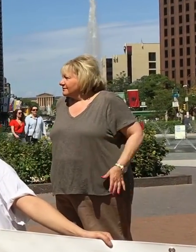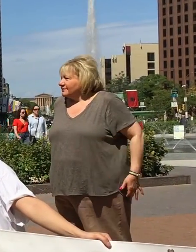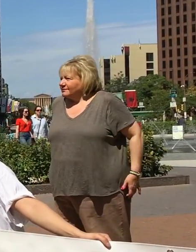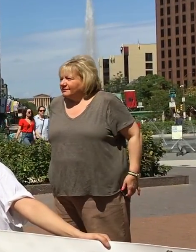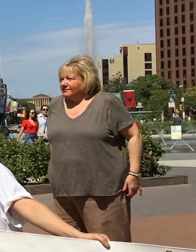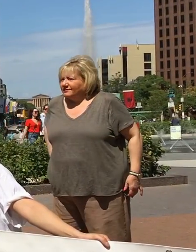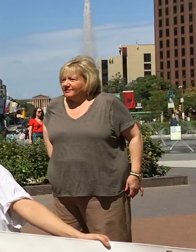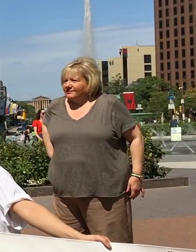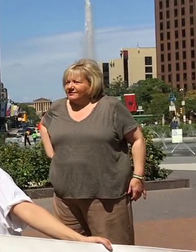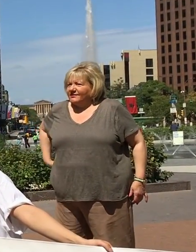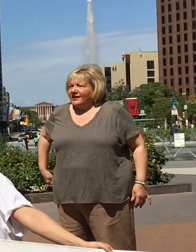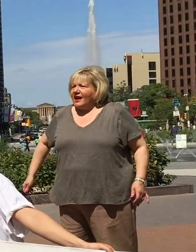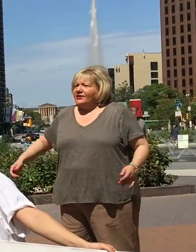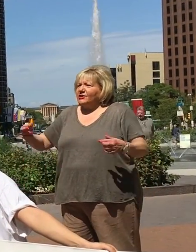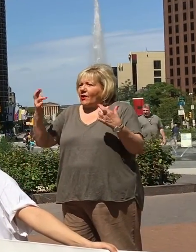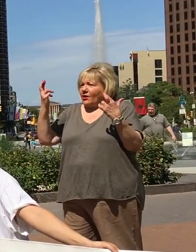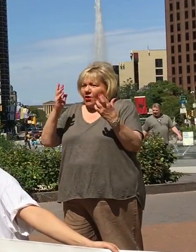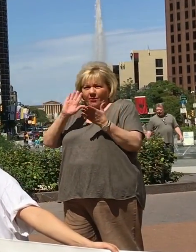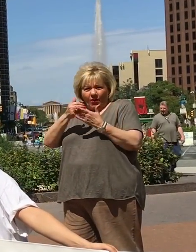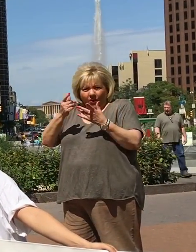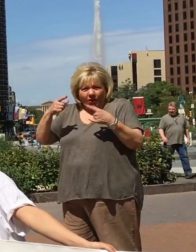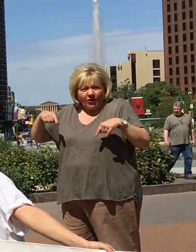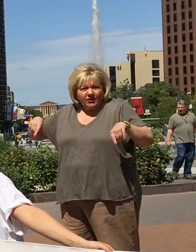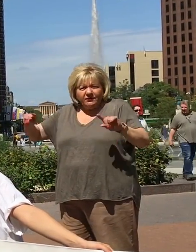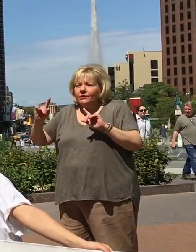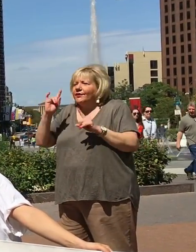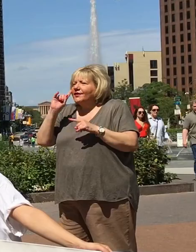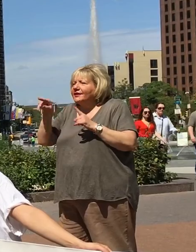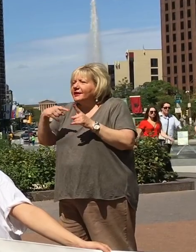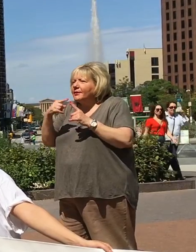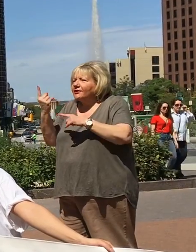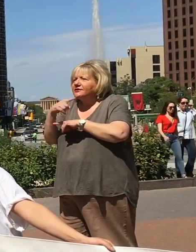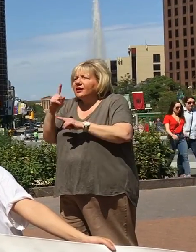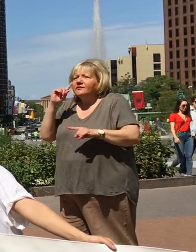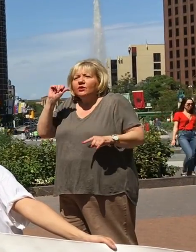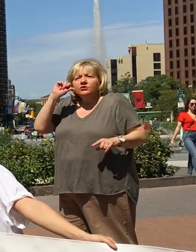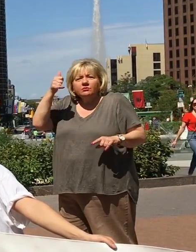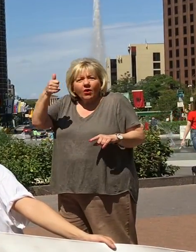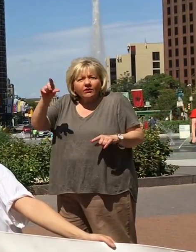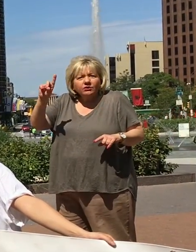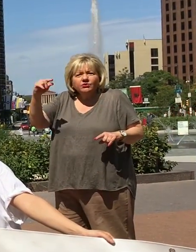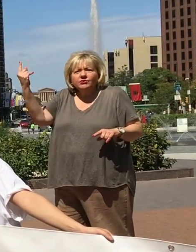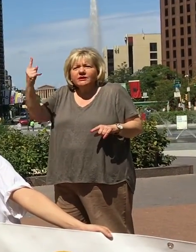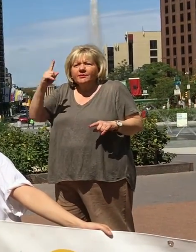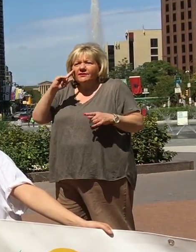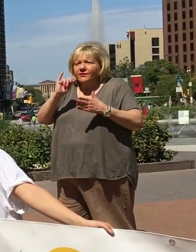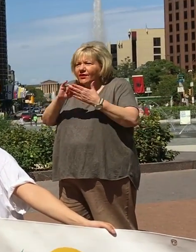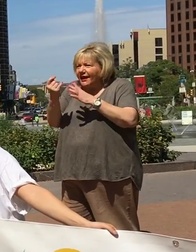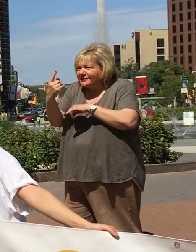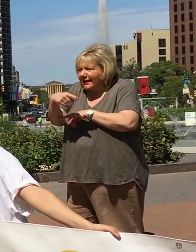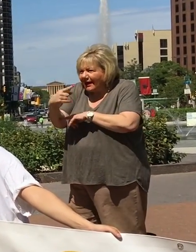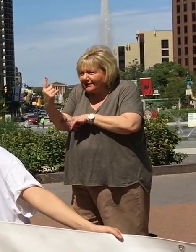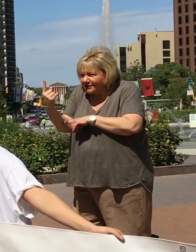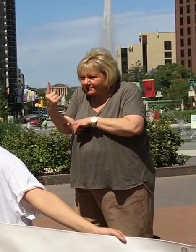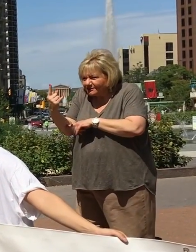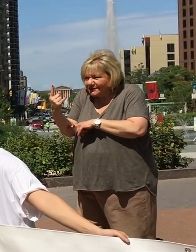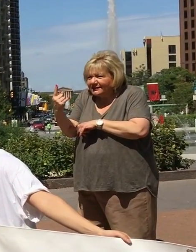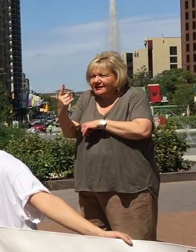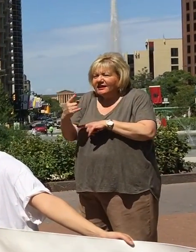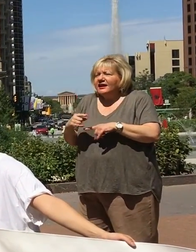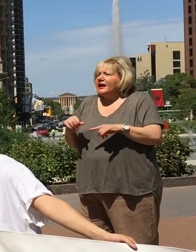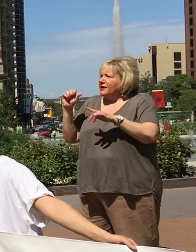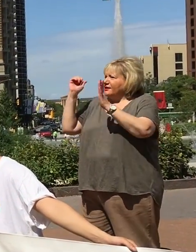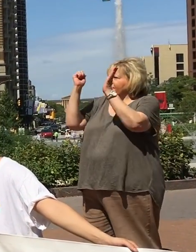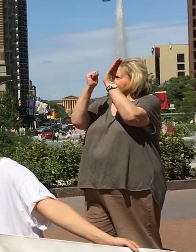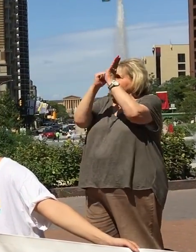I hope all of you will think about Day for Tomorrow, will do something on that day, will actually knock on your